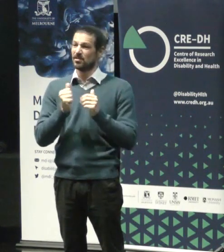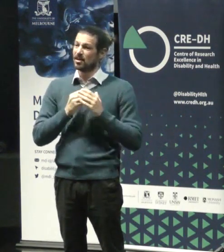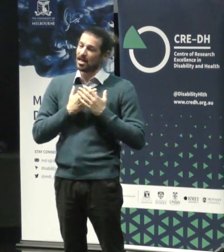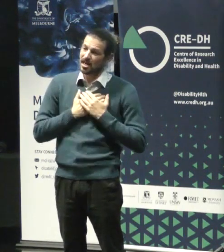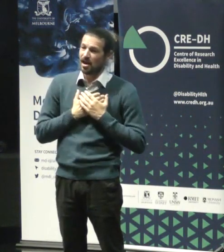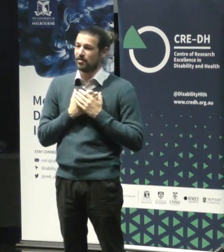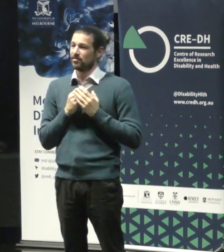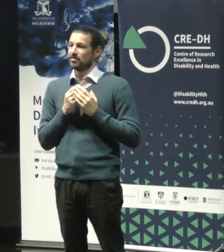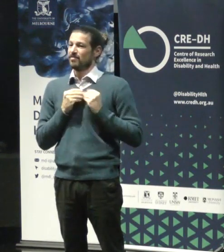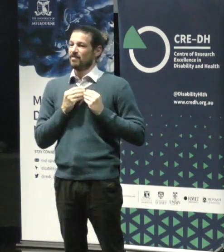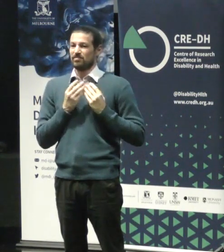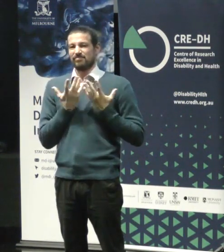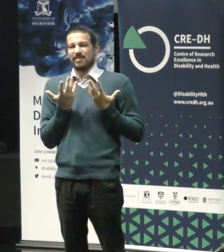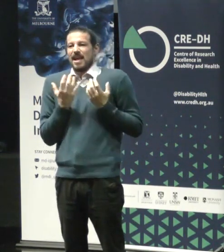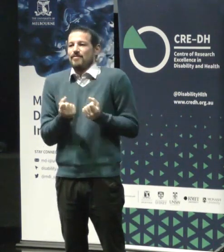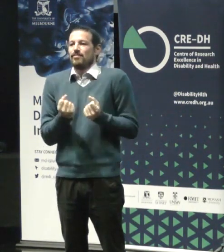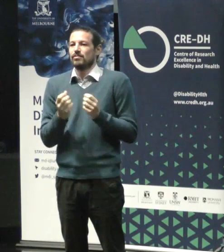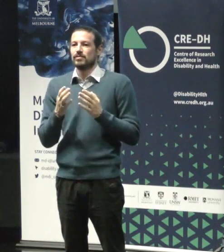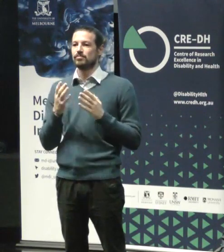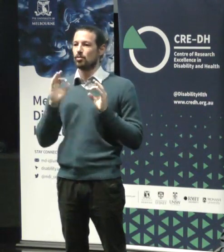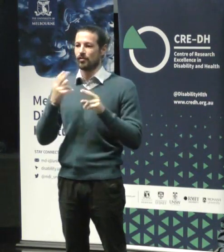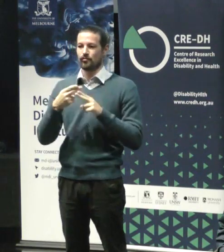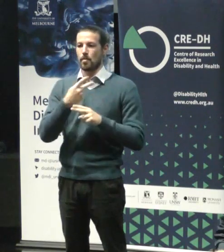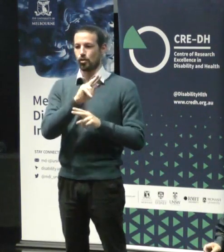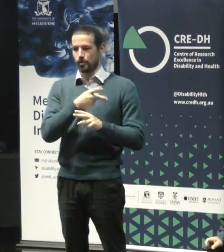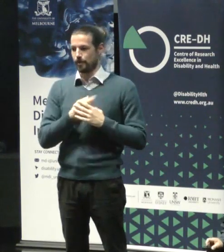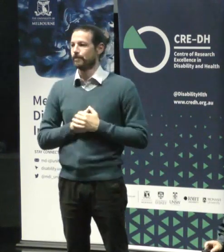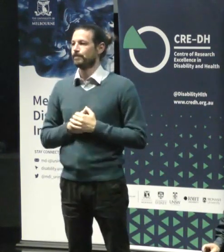for both of them. And that's what we want. Thank you.